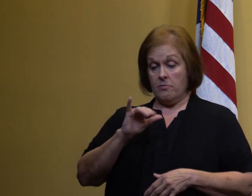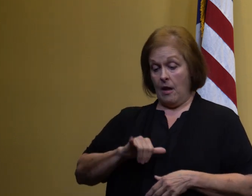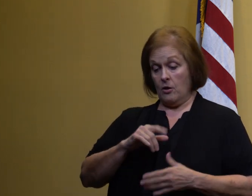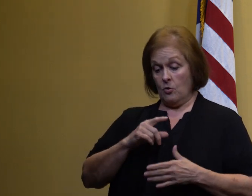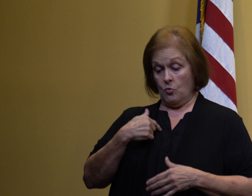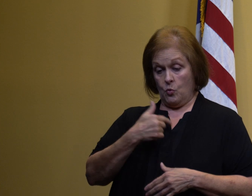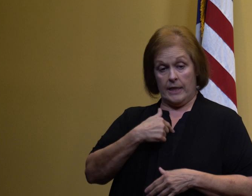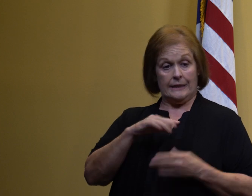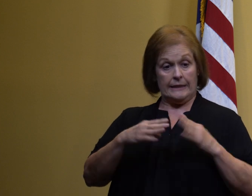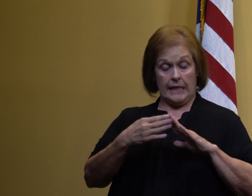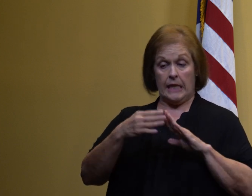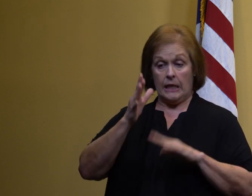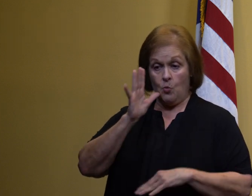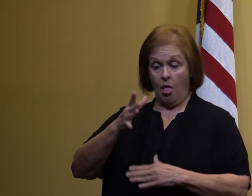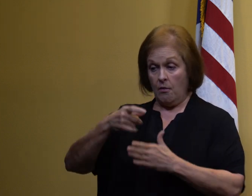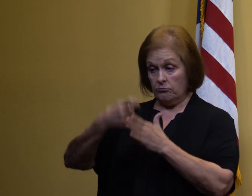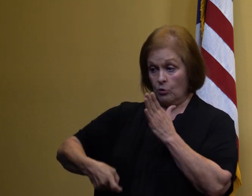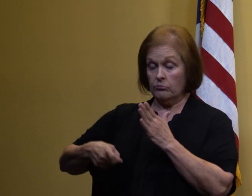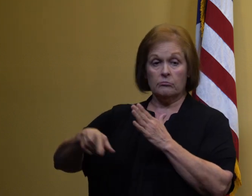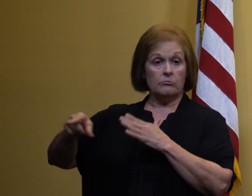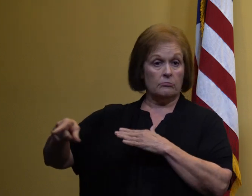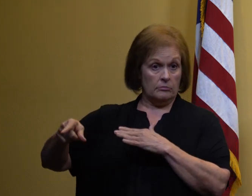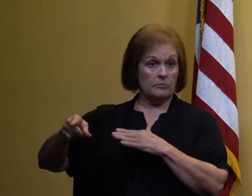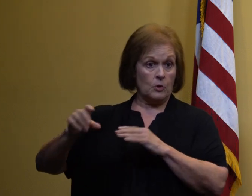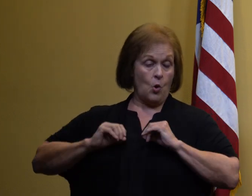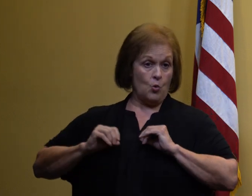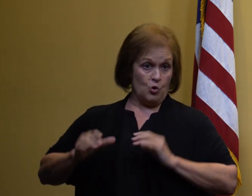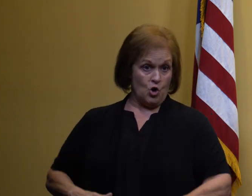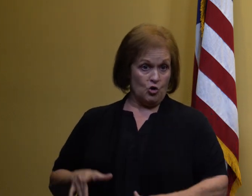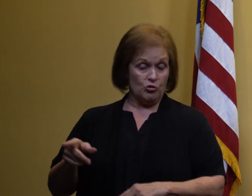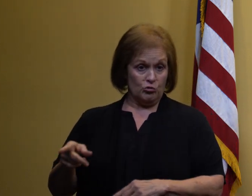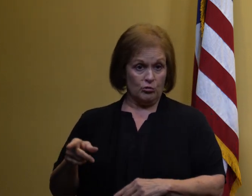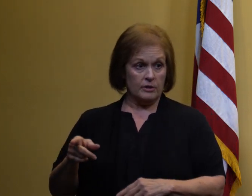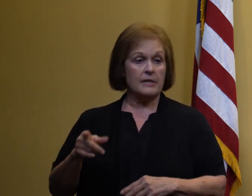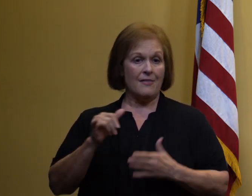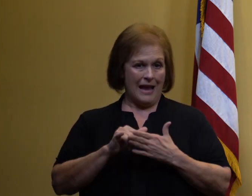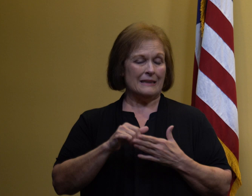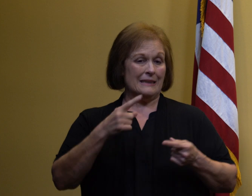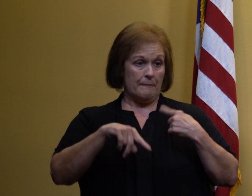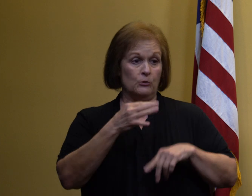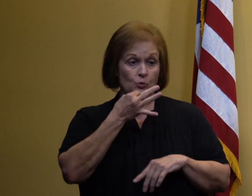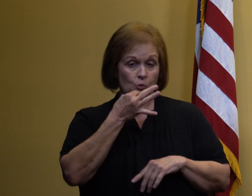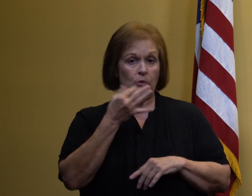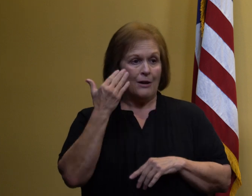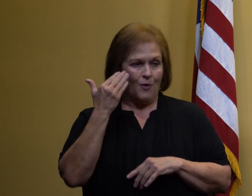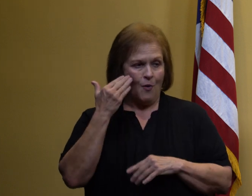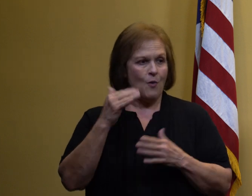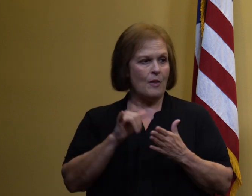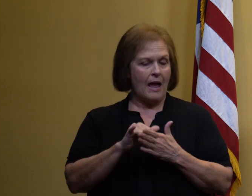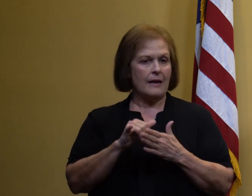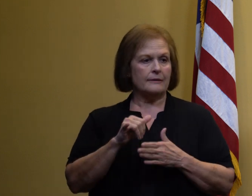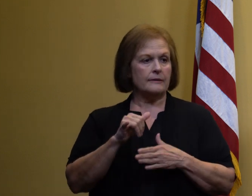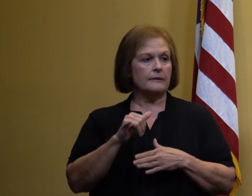road closures and inspections, and will host a cost hearing. So that is forthcoming. I know that this was also at the